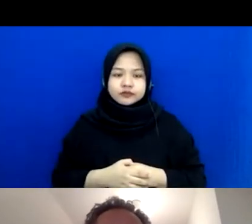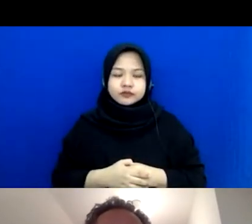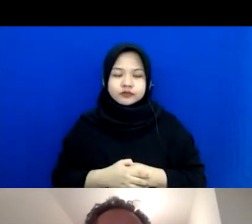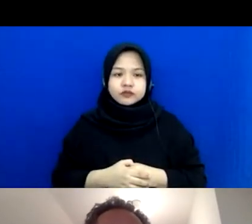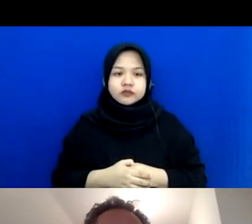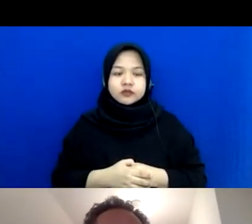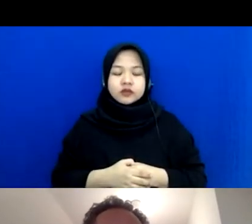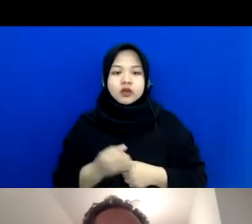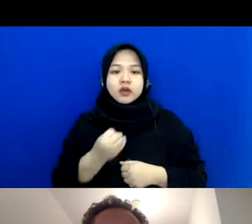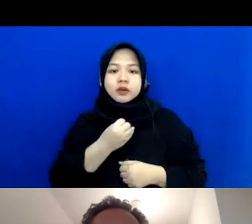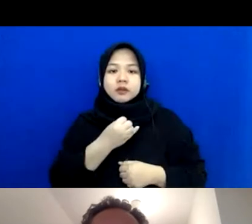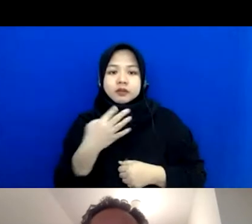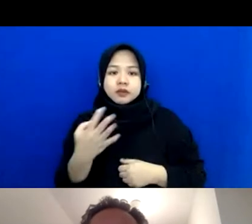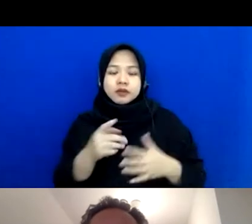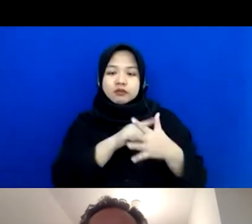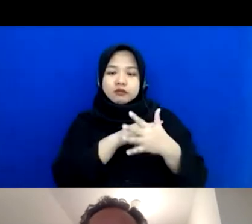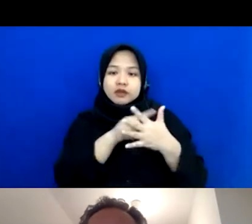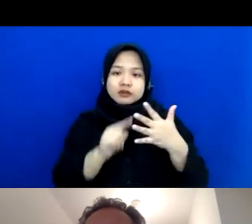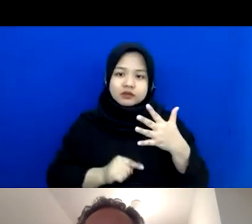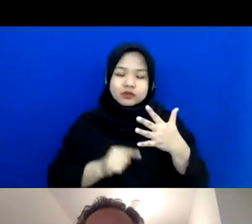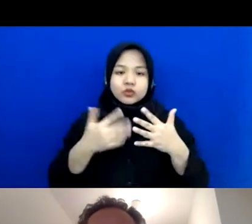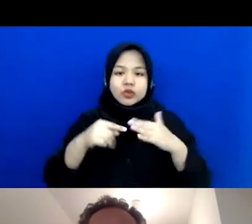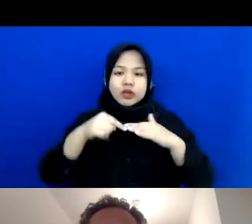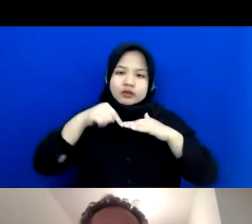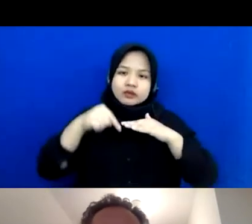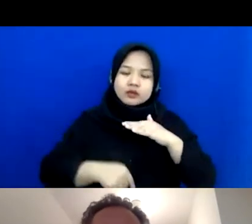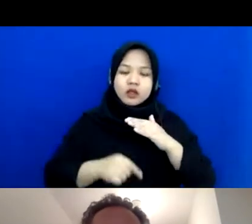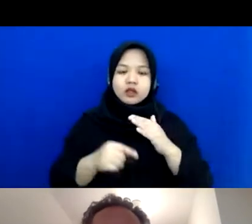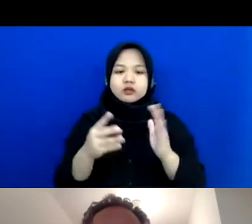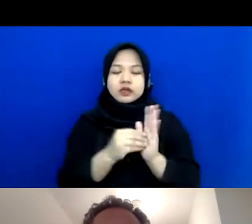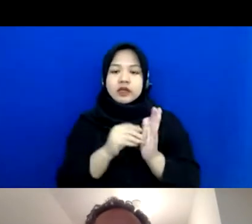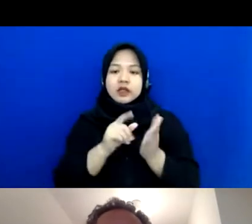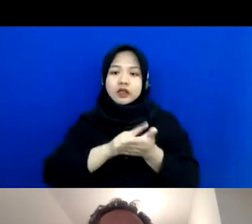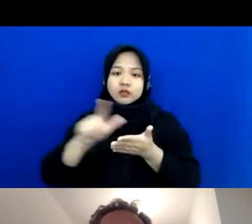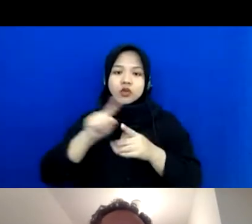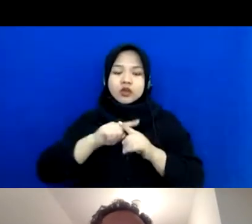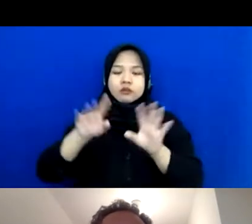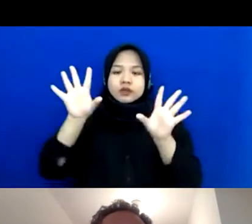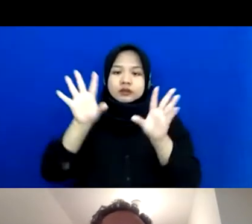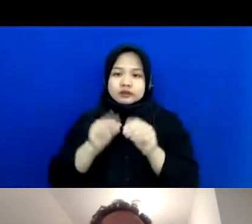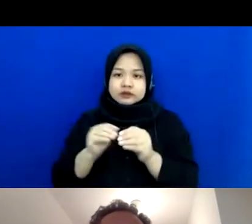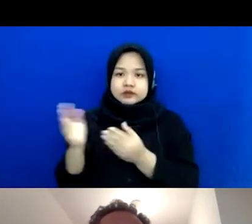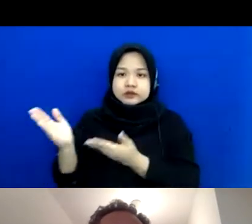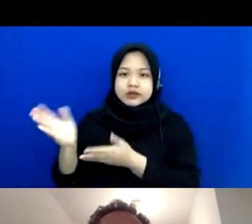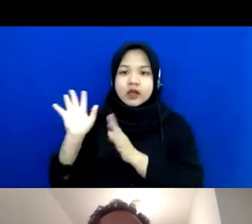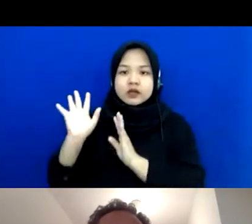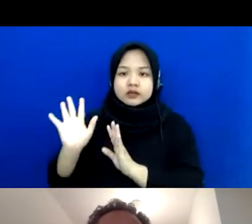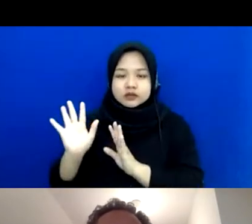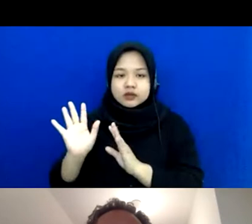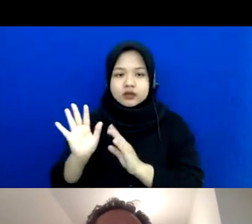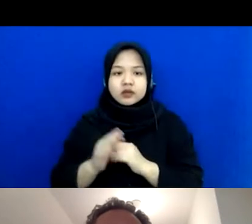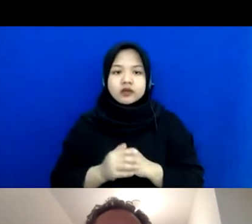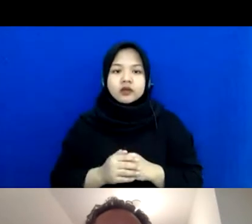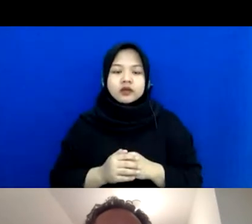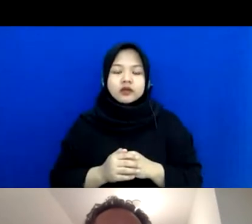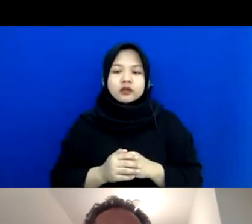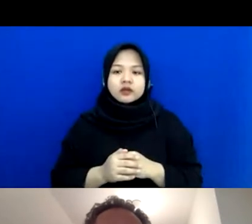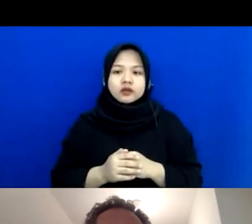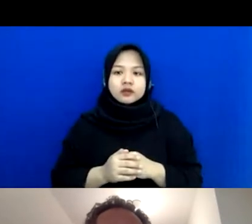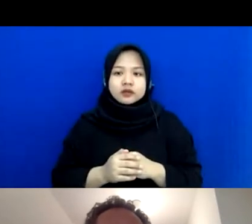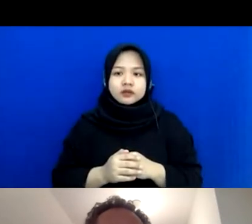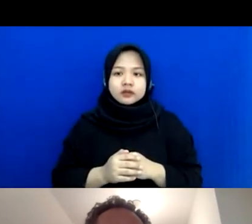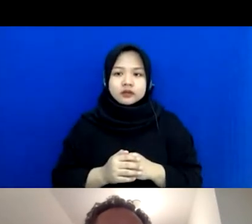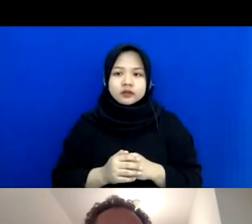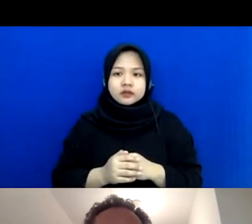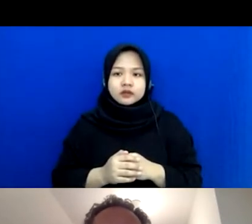are developed more in details in the report. And I would like to just conclude by saying that it has